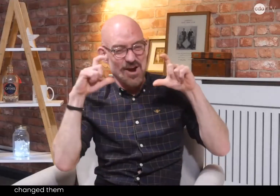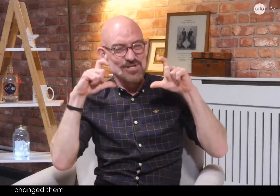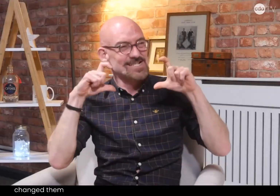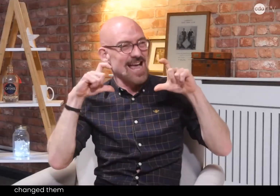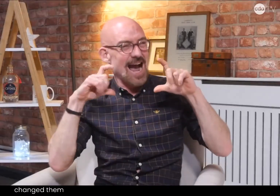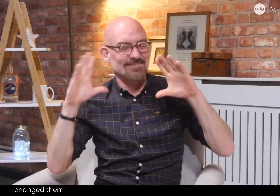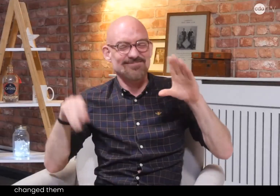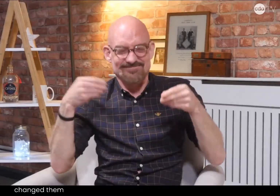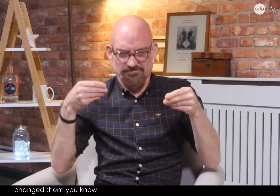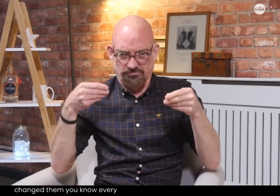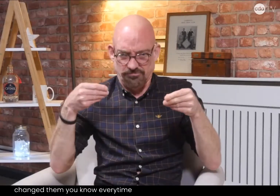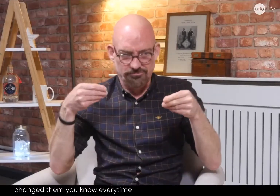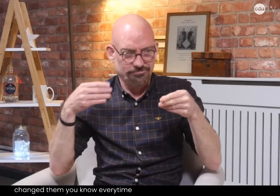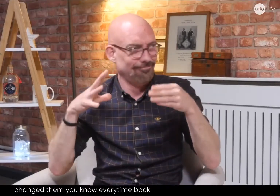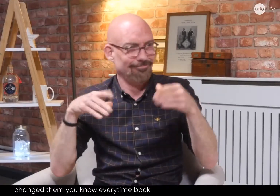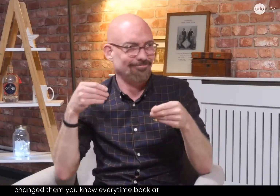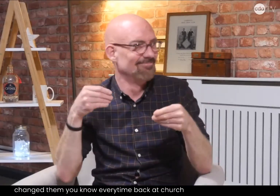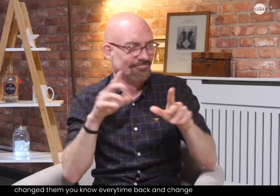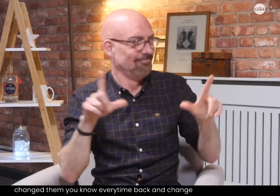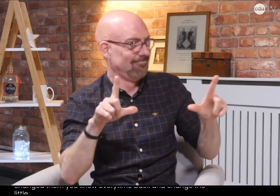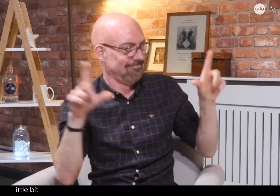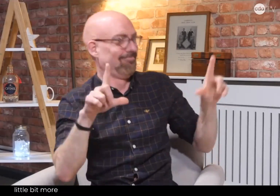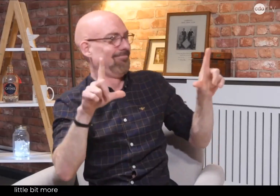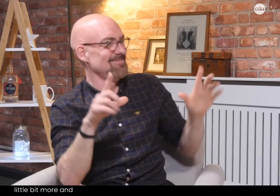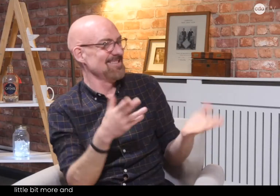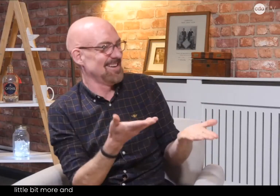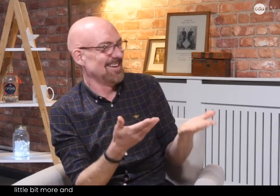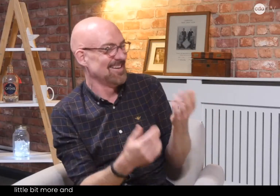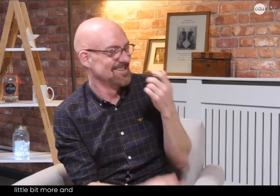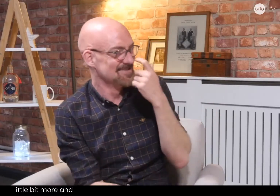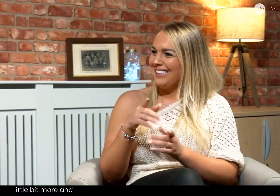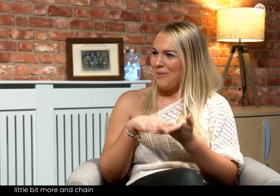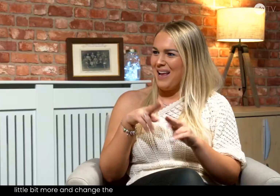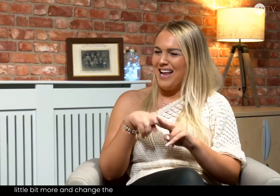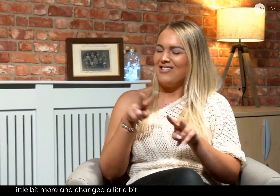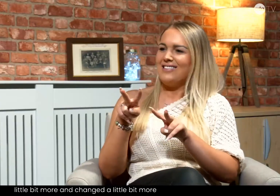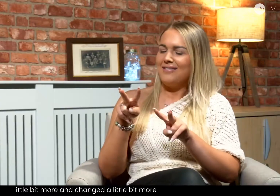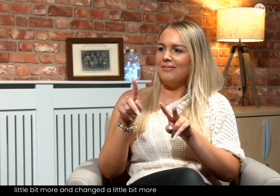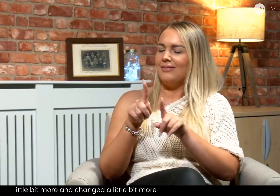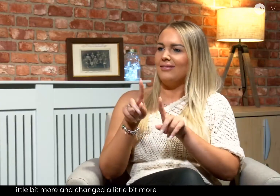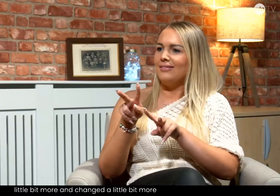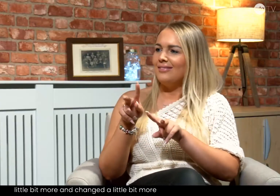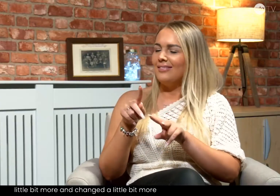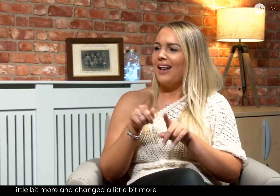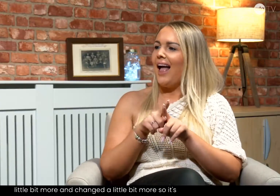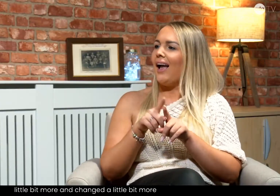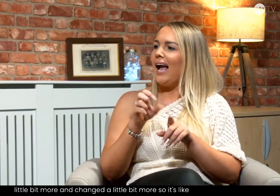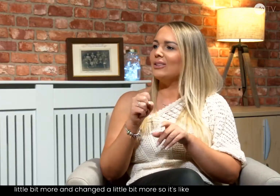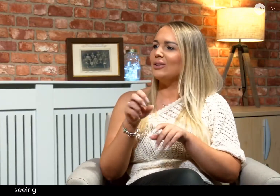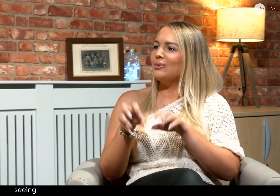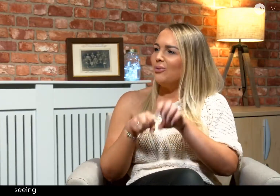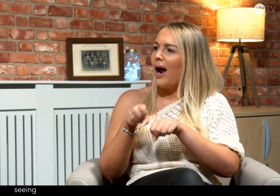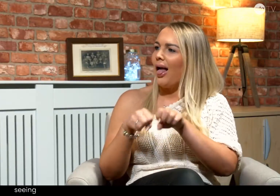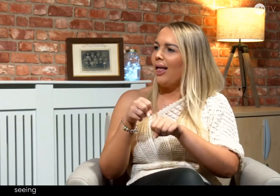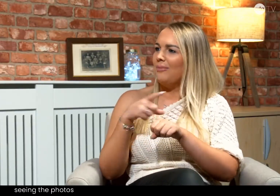back I changed a little bit more and changed a little bit more. Oh, it's like seeing sort of a photo change, isn't it, through the years?